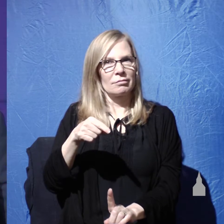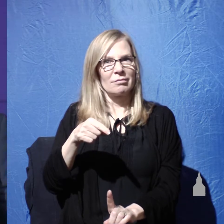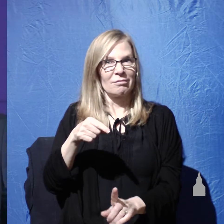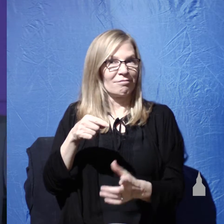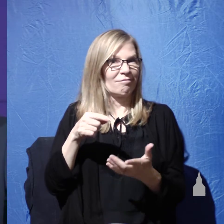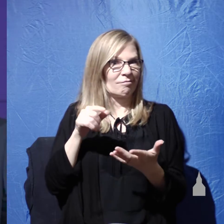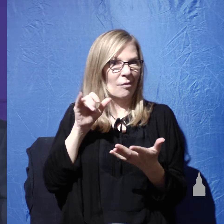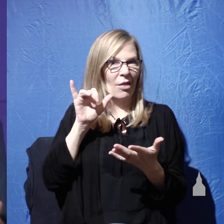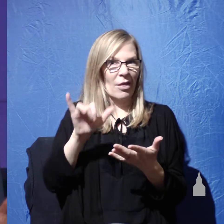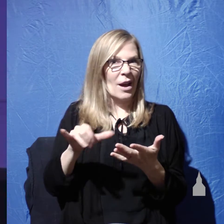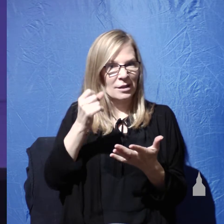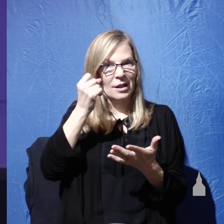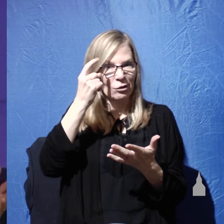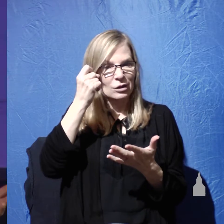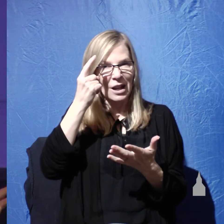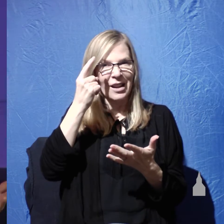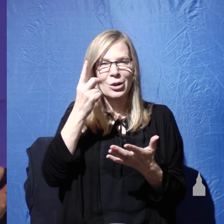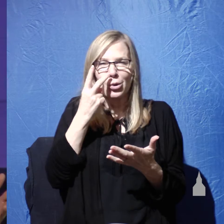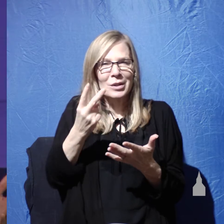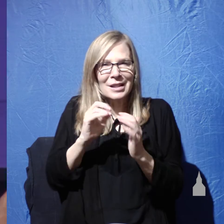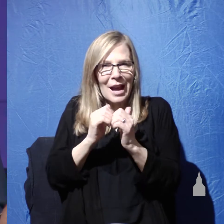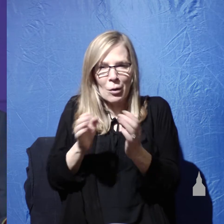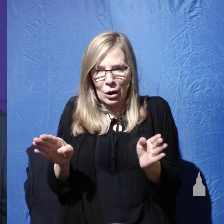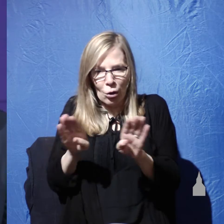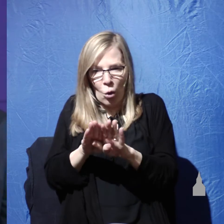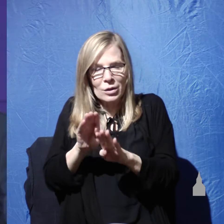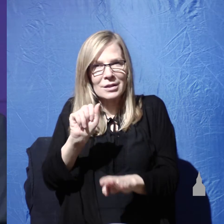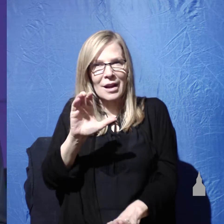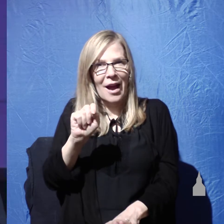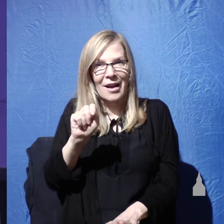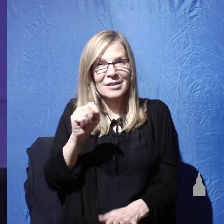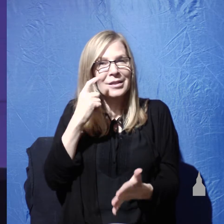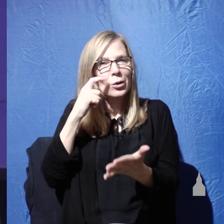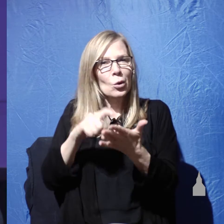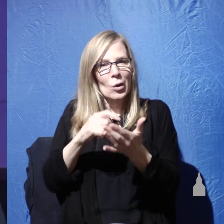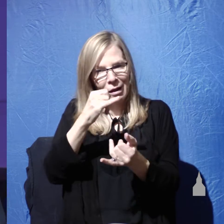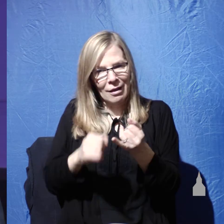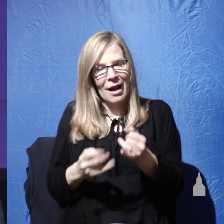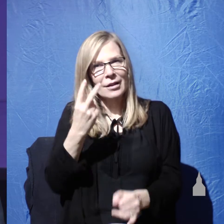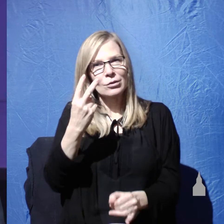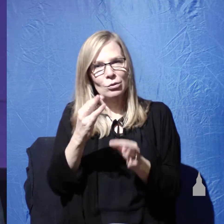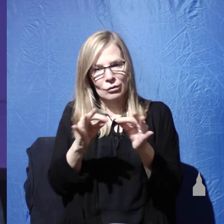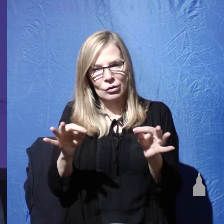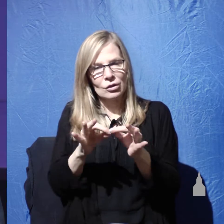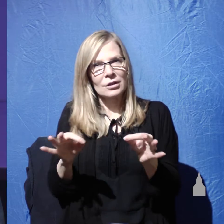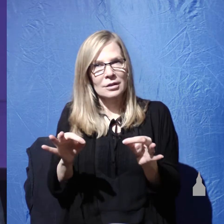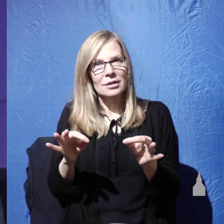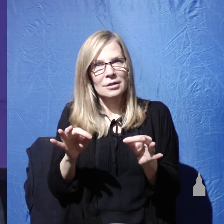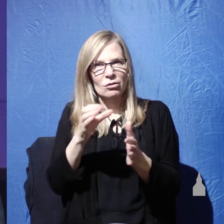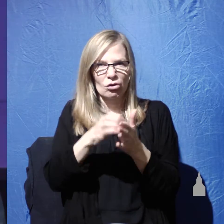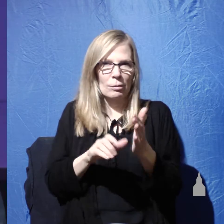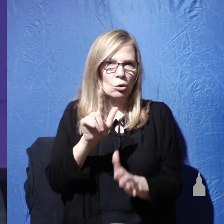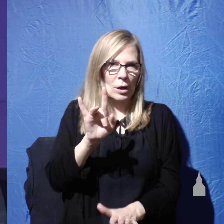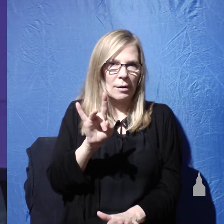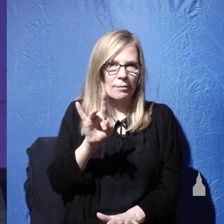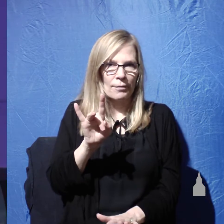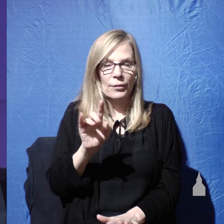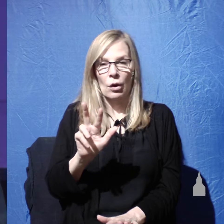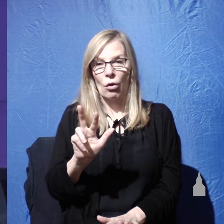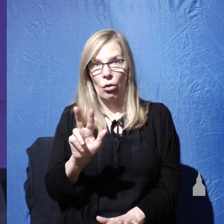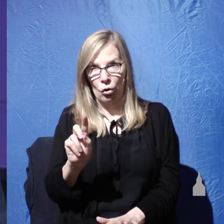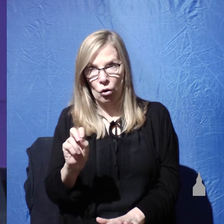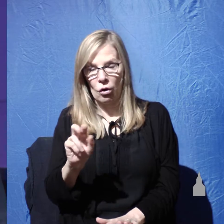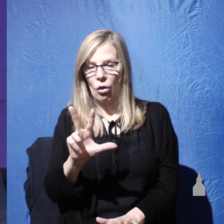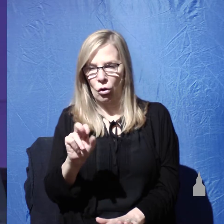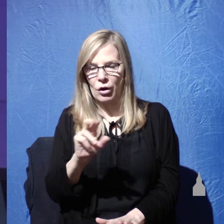does leave with us. You can see it by the way he closes Acts. Notice the last two verses in chapter 28. 30 and 31